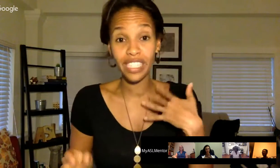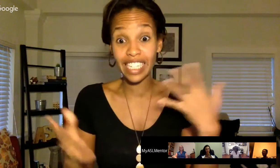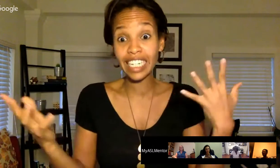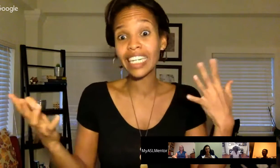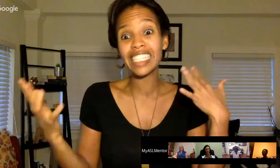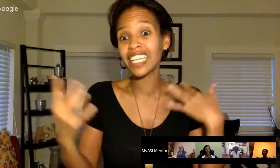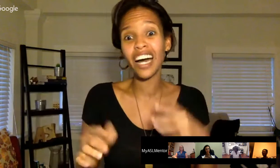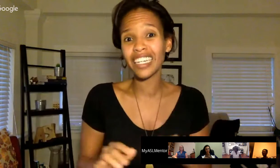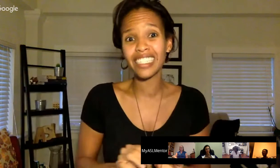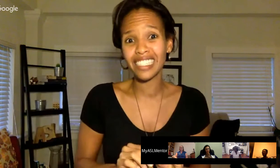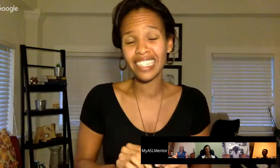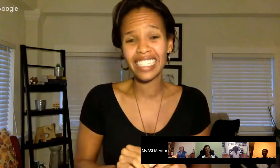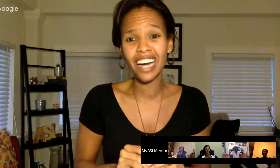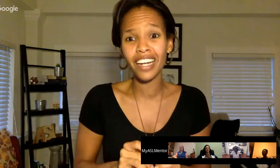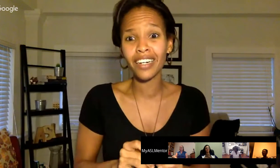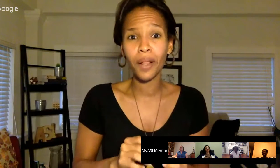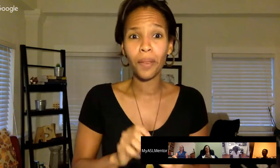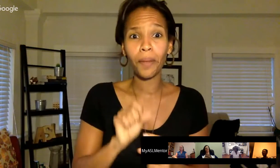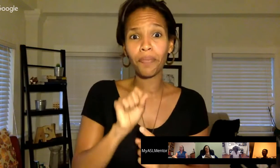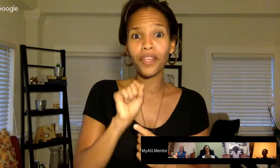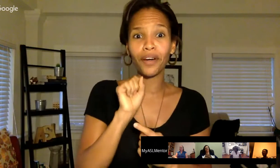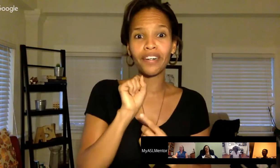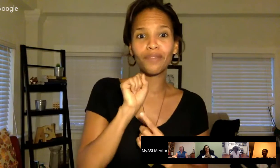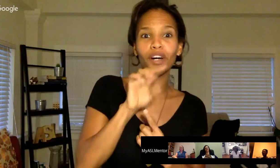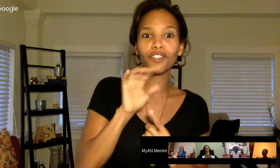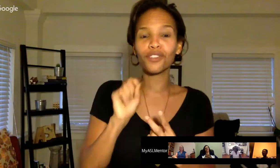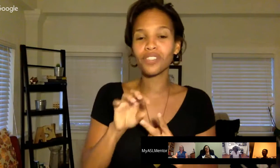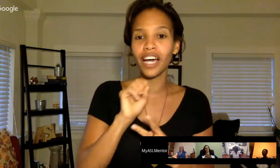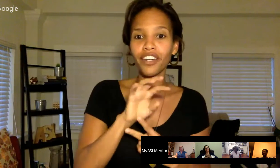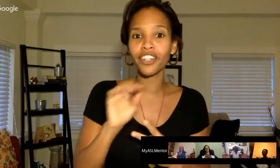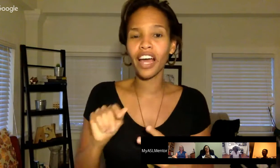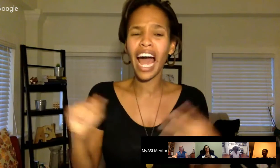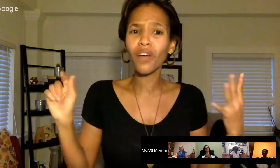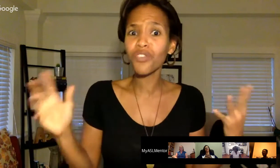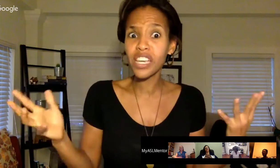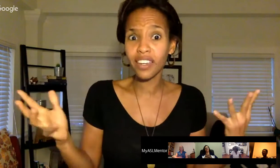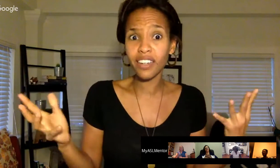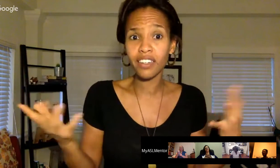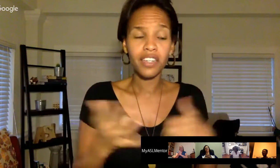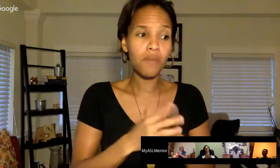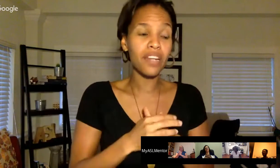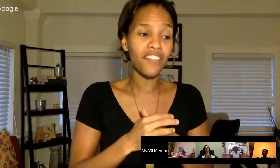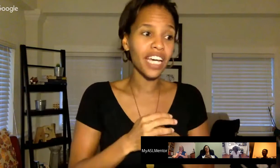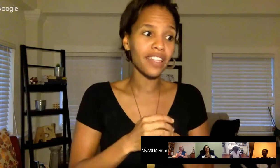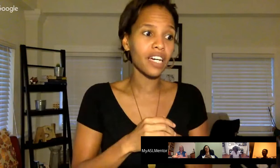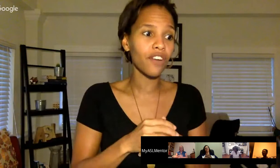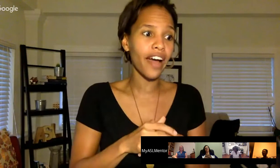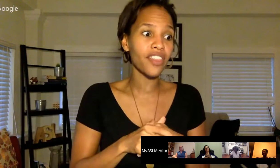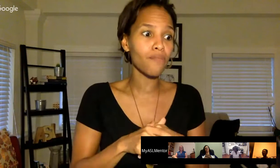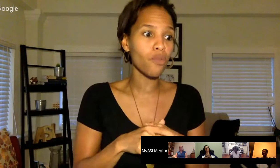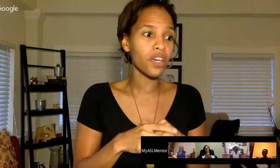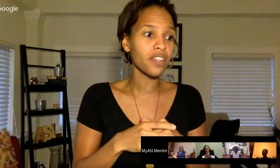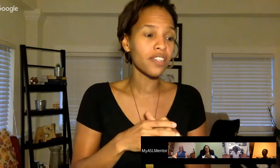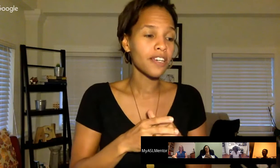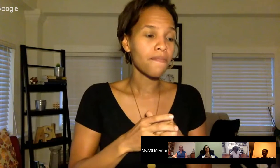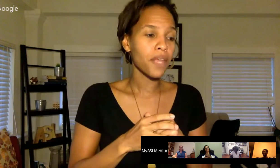you see, it's not easy. It's not a 1 or 2 signer. I don't think. I mean, not that I can think of right